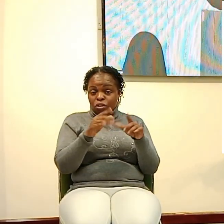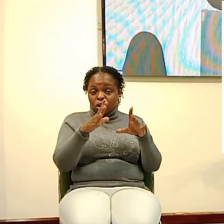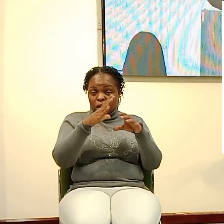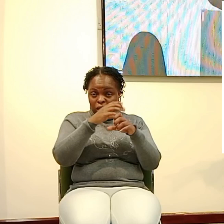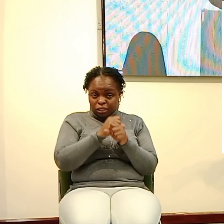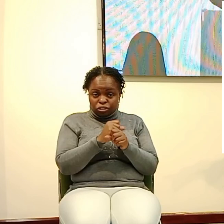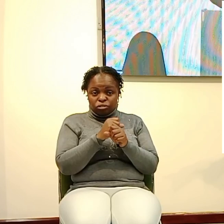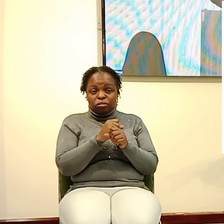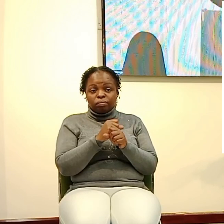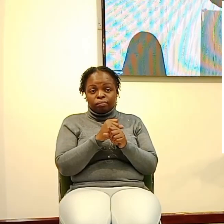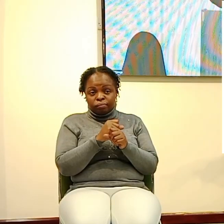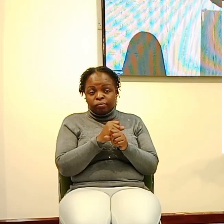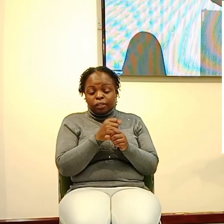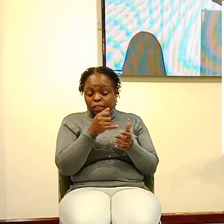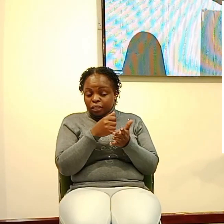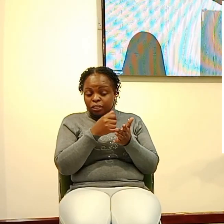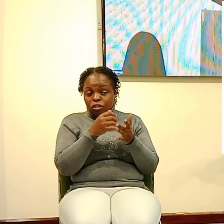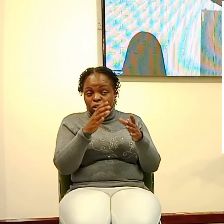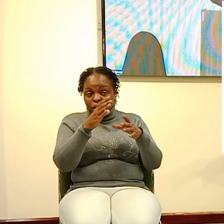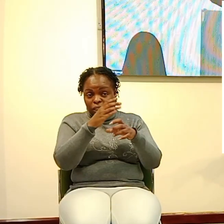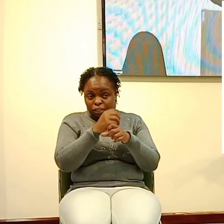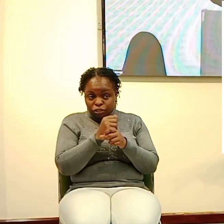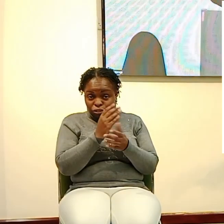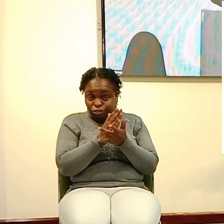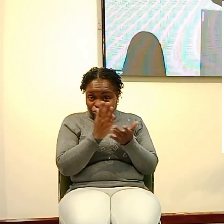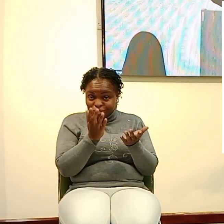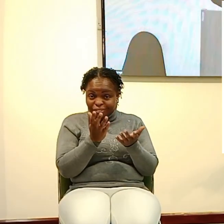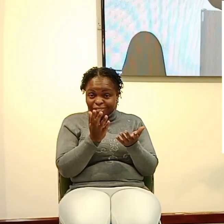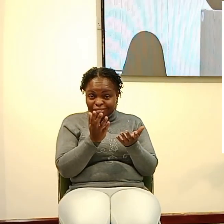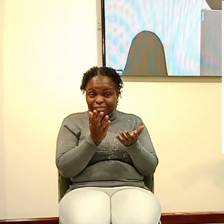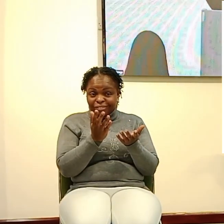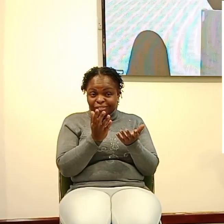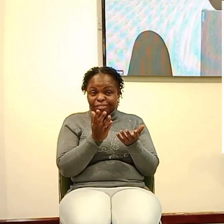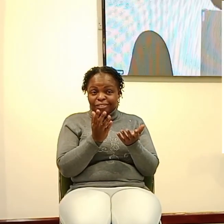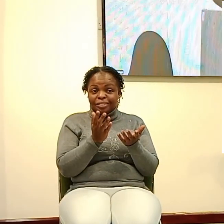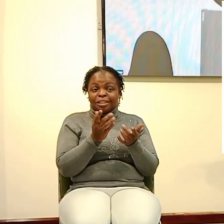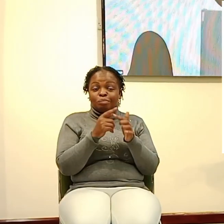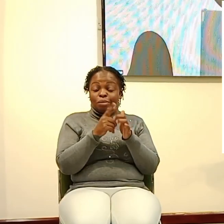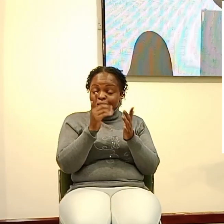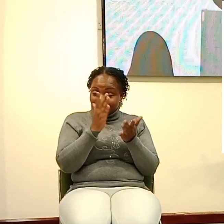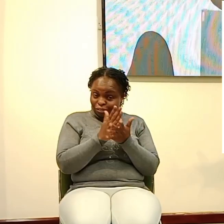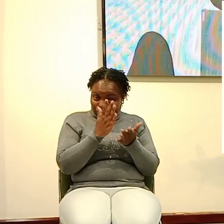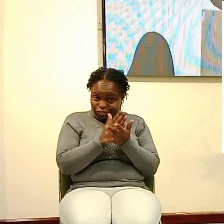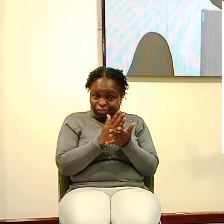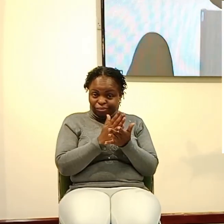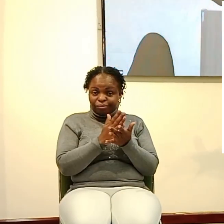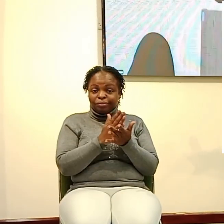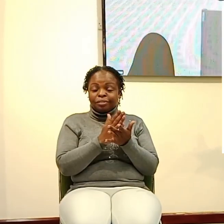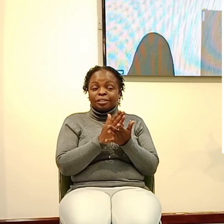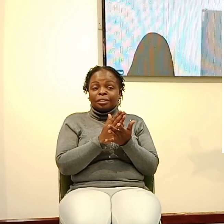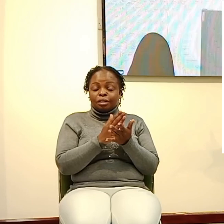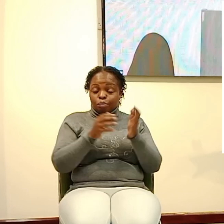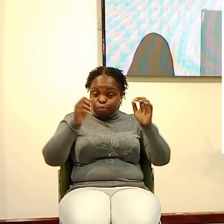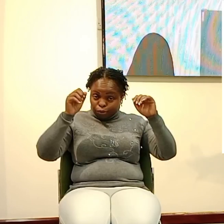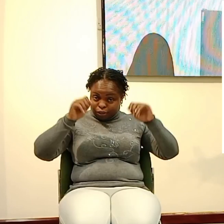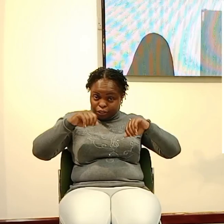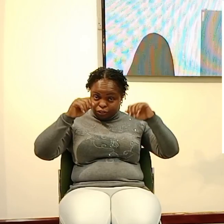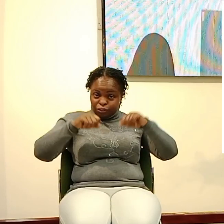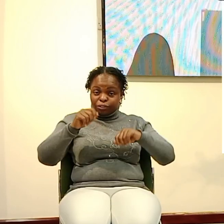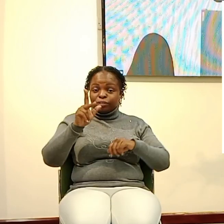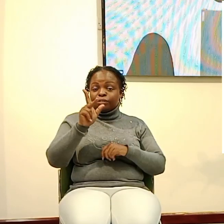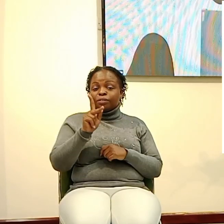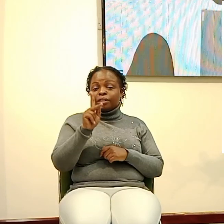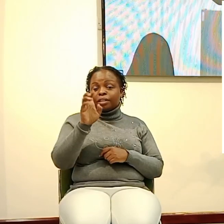organization, it's an organization, Sindio Mercy. But let me tell you, the potential of